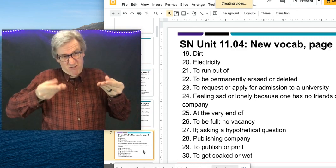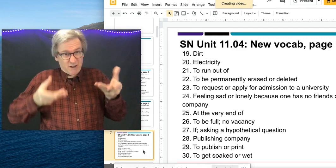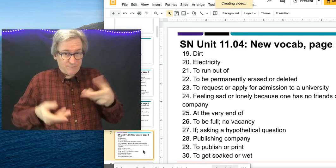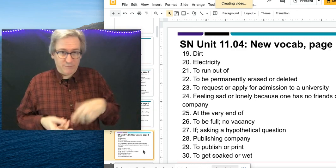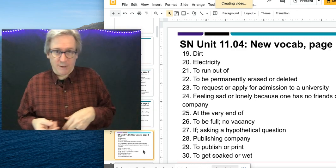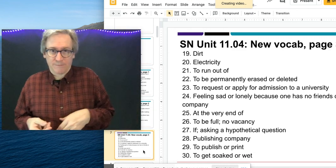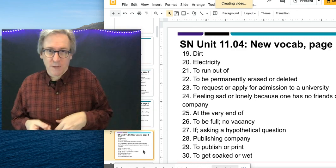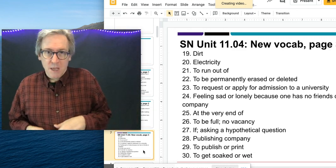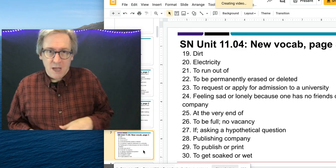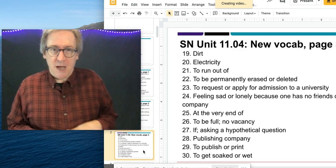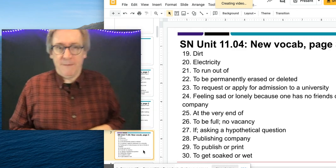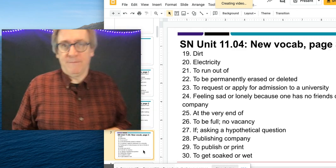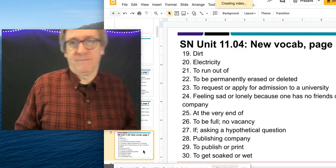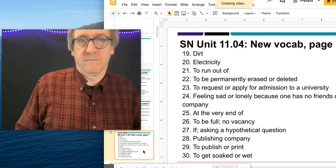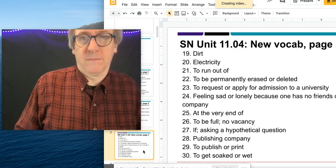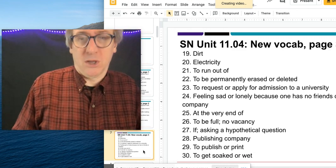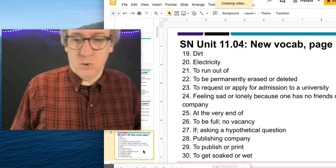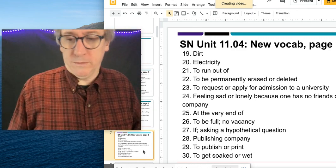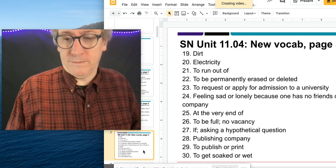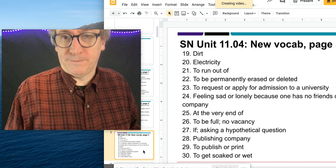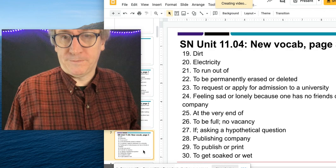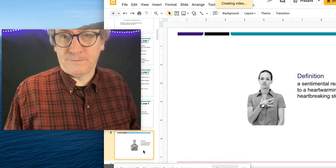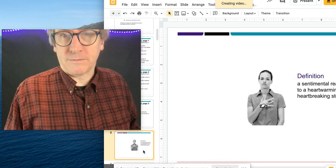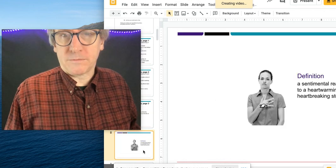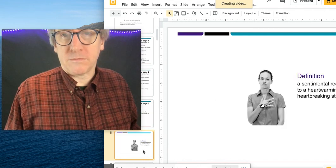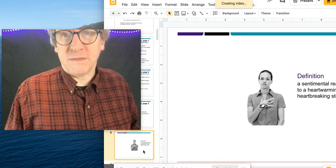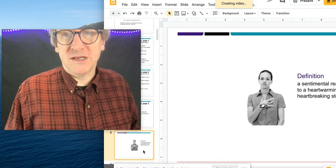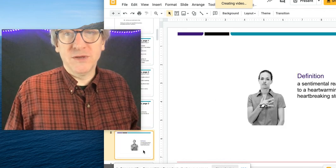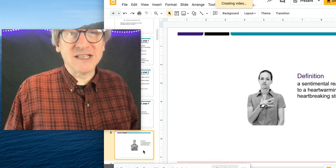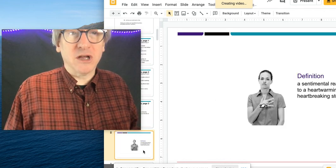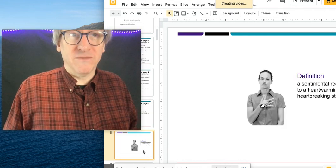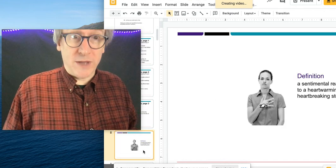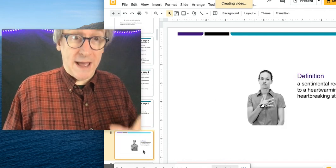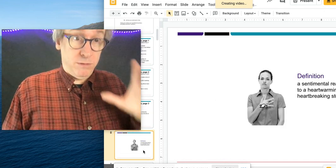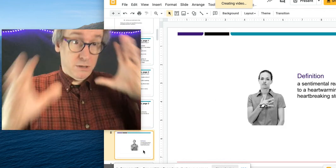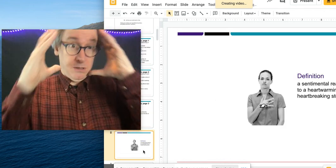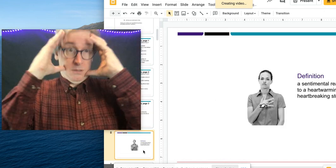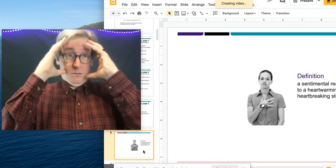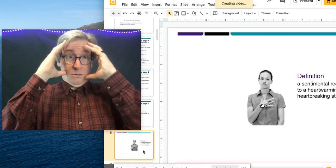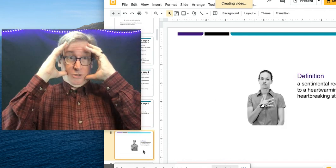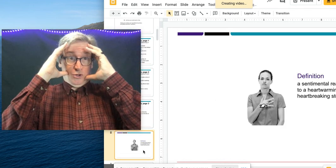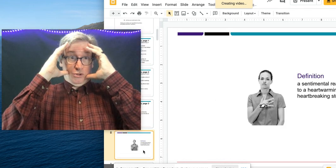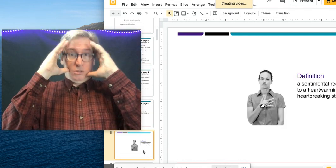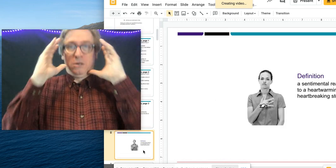all wet. Cool. So that's all the vocab.